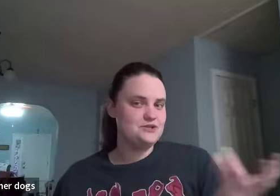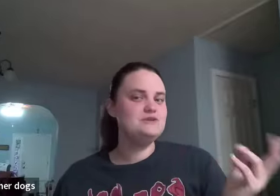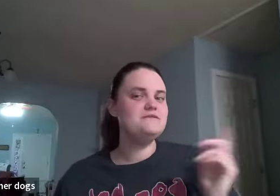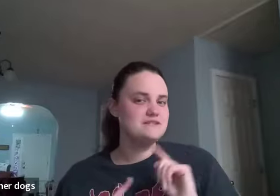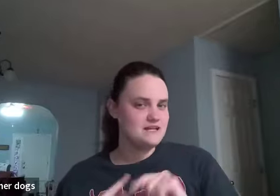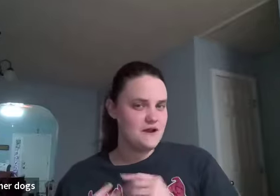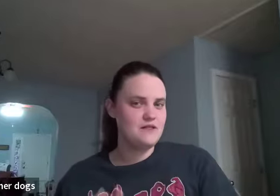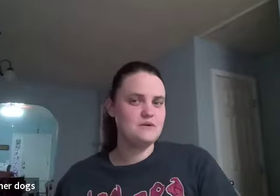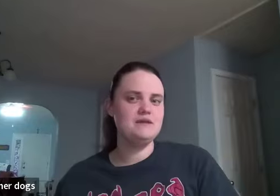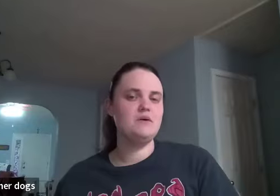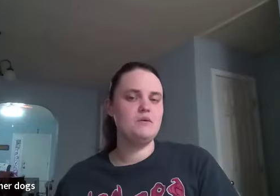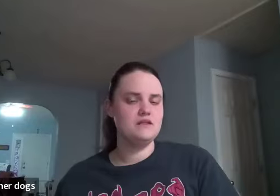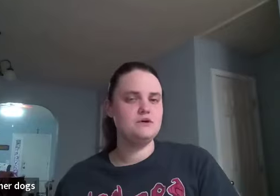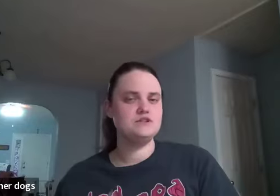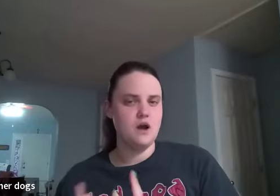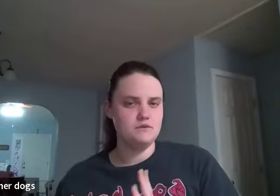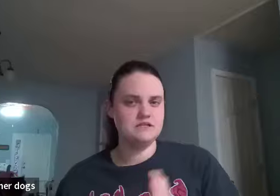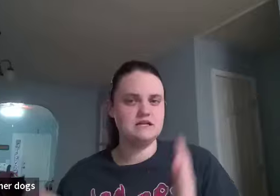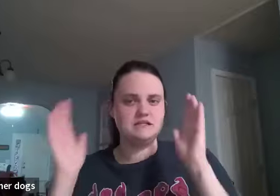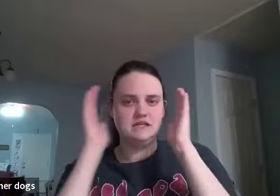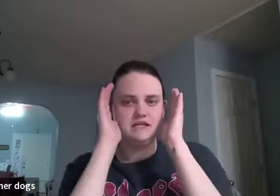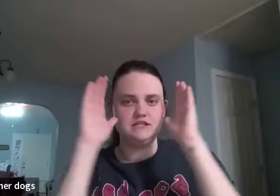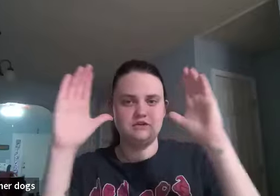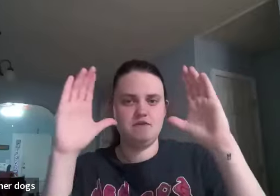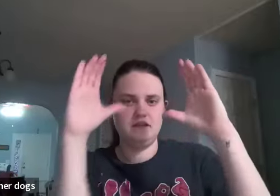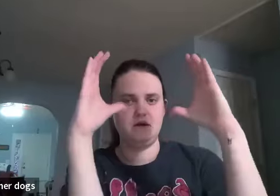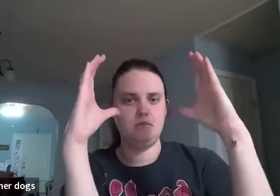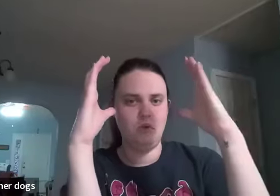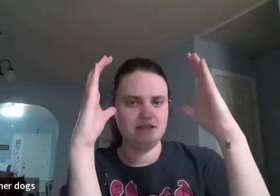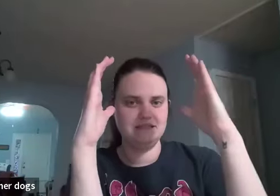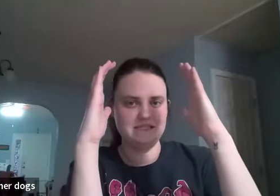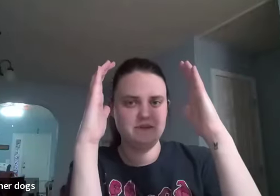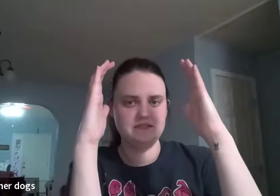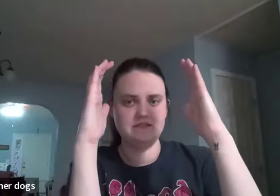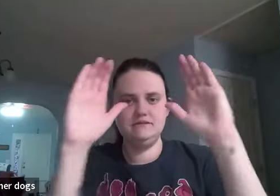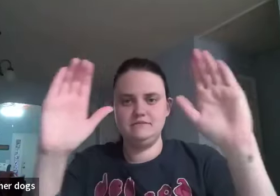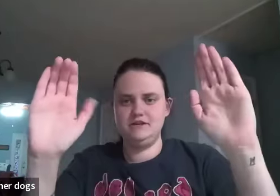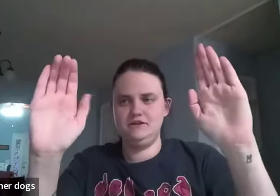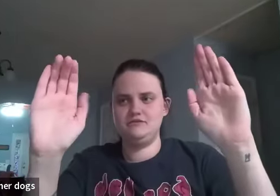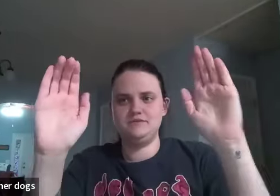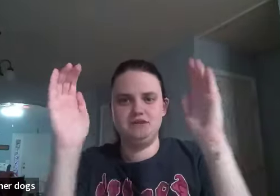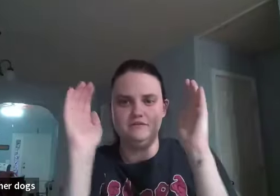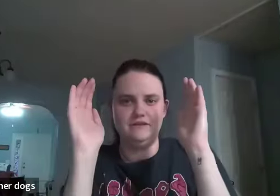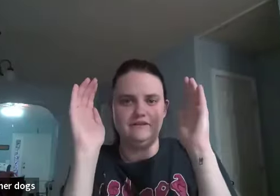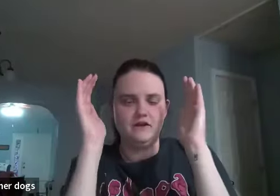few different signs for Halloween, but one of the most common ones I see is you have like wide C's basically, and your thumbs aren't even really there.